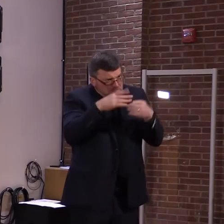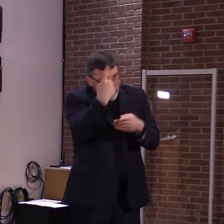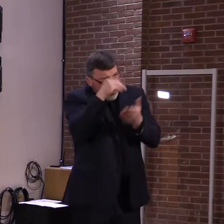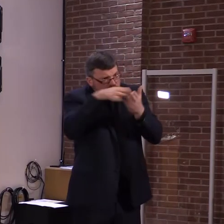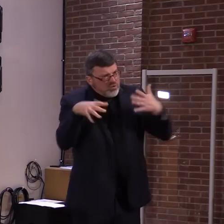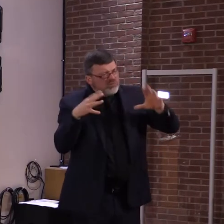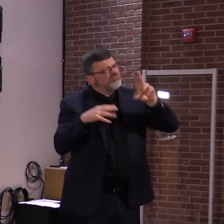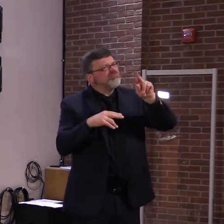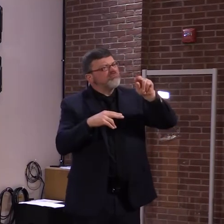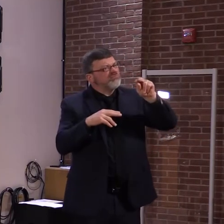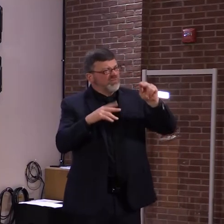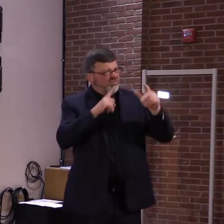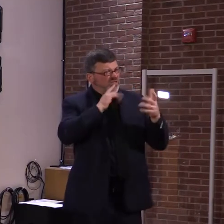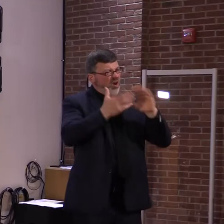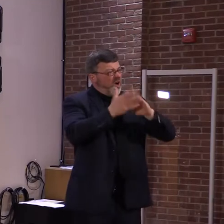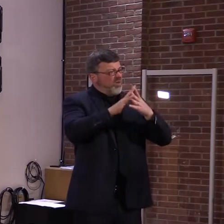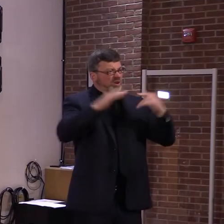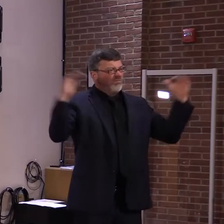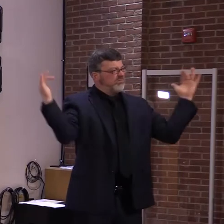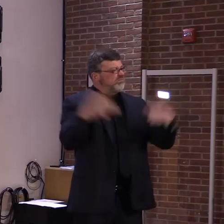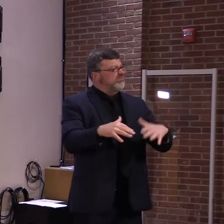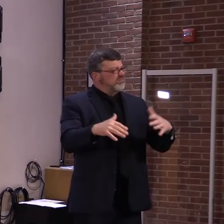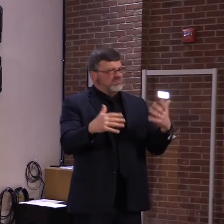that wants to